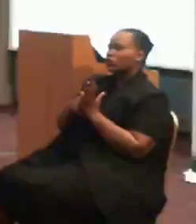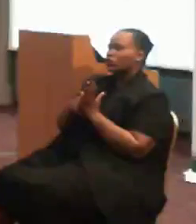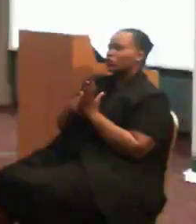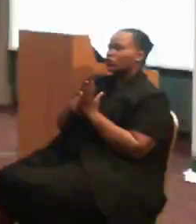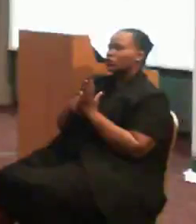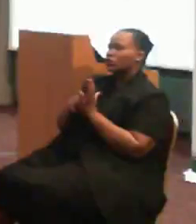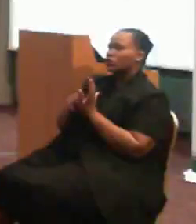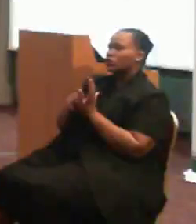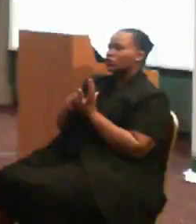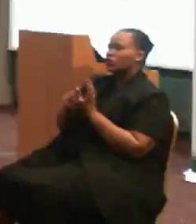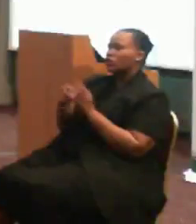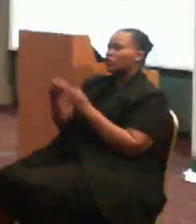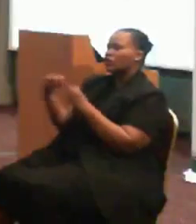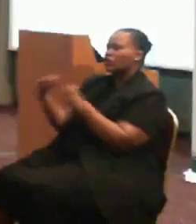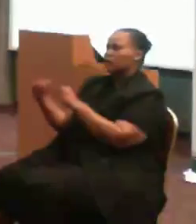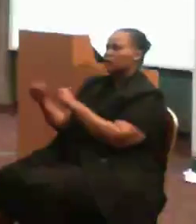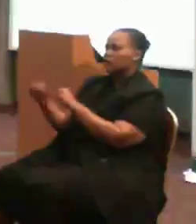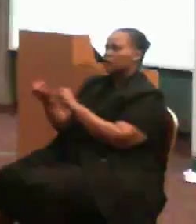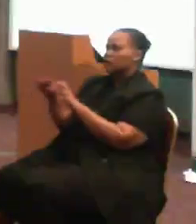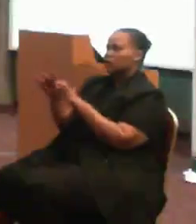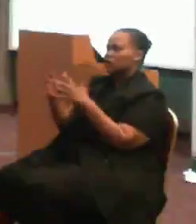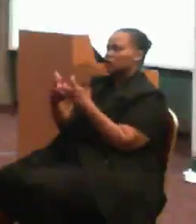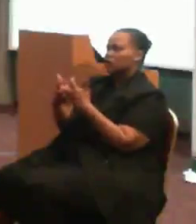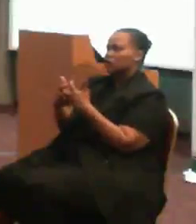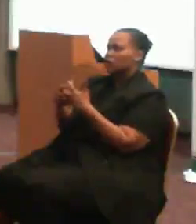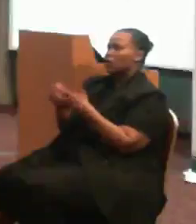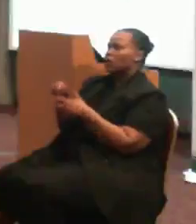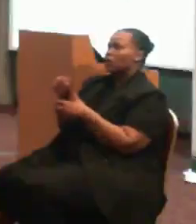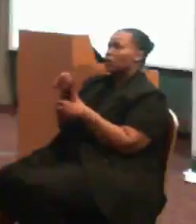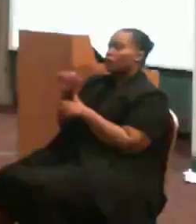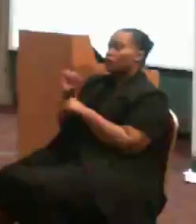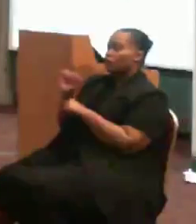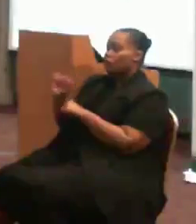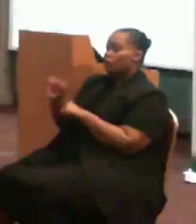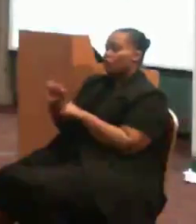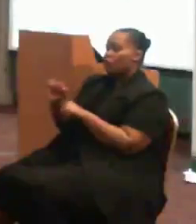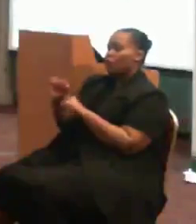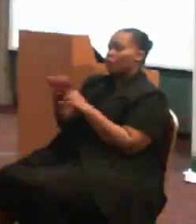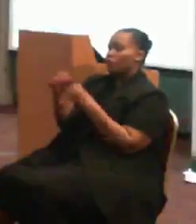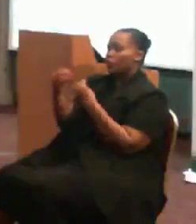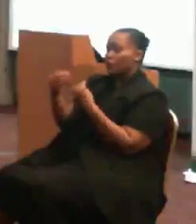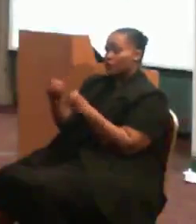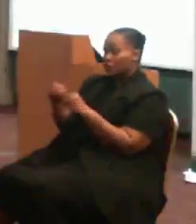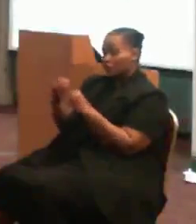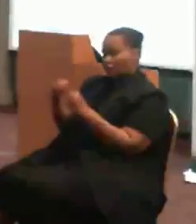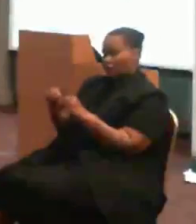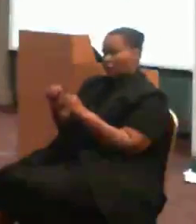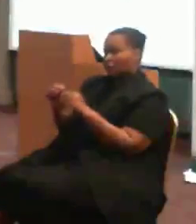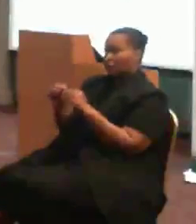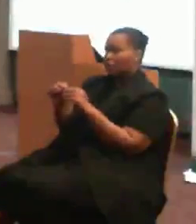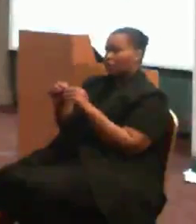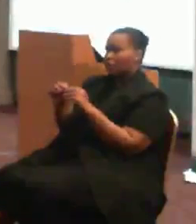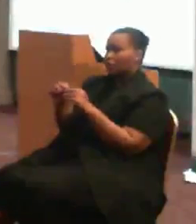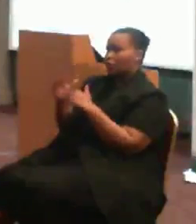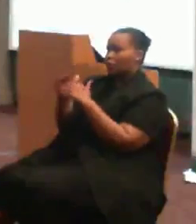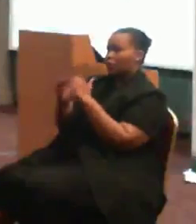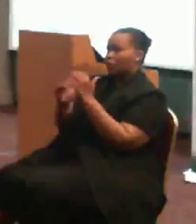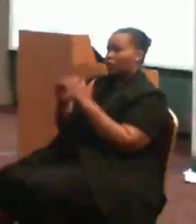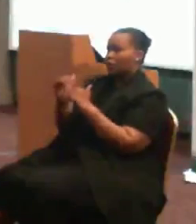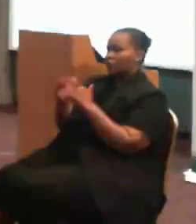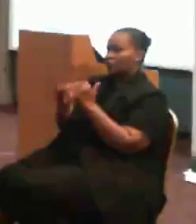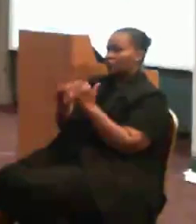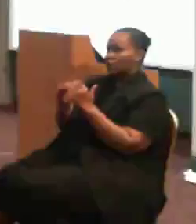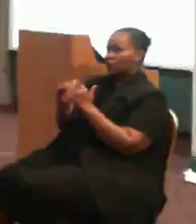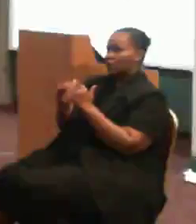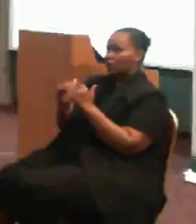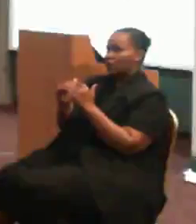the nature of your business. You're an infrastructure business. And in fact, the returns, you're not expected to be making returns over short